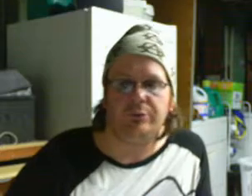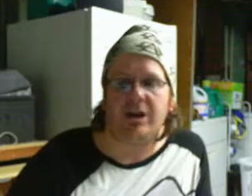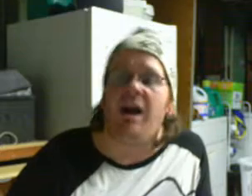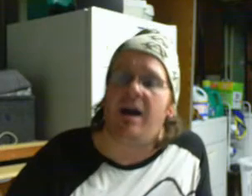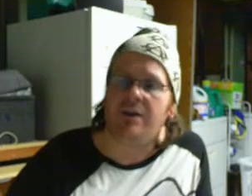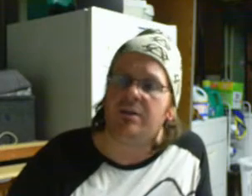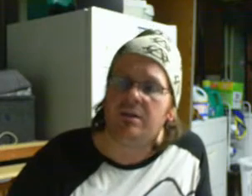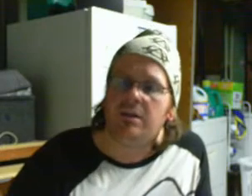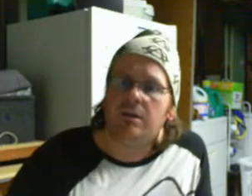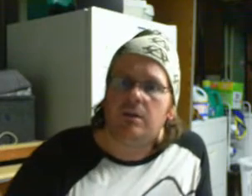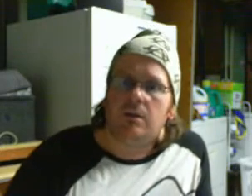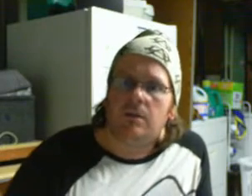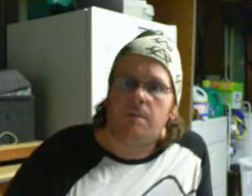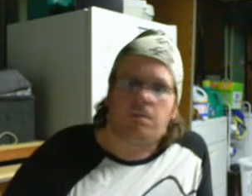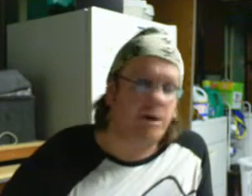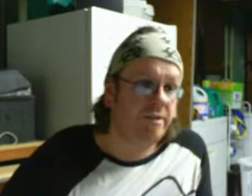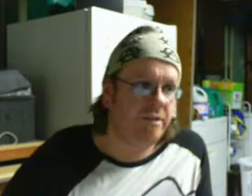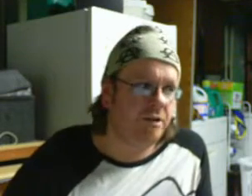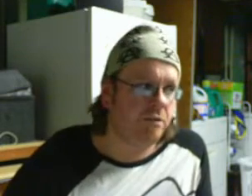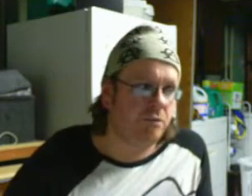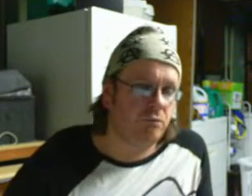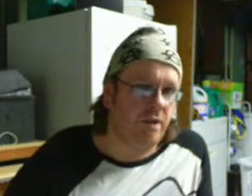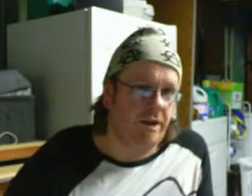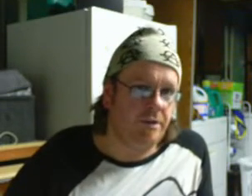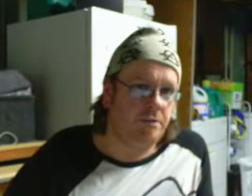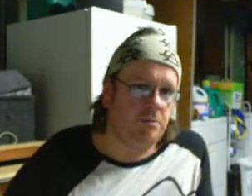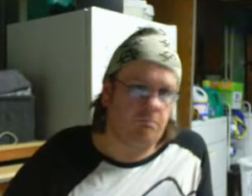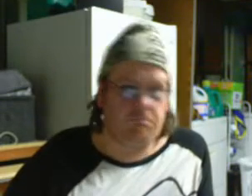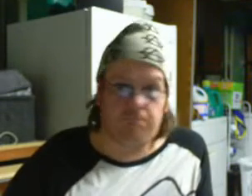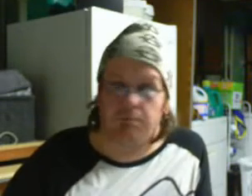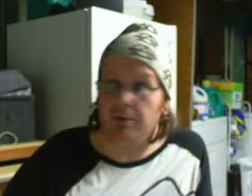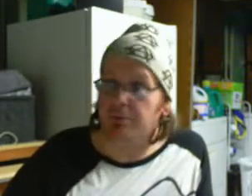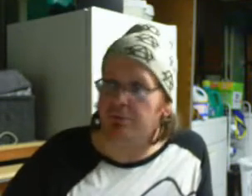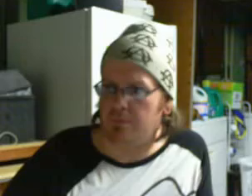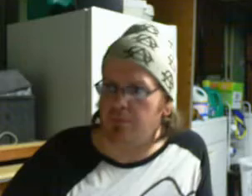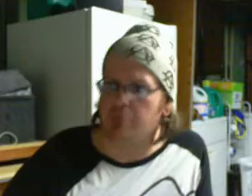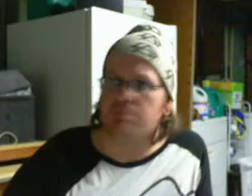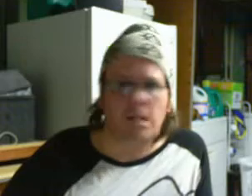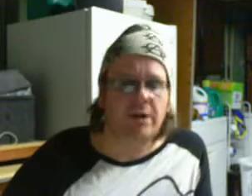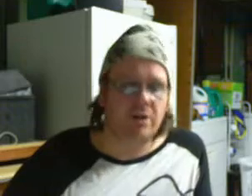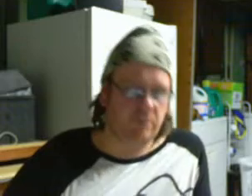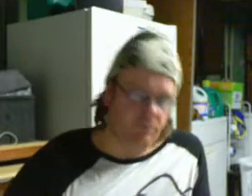God. Not at the end of his reign, pretty much through the body of his reign.